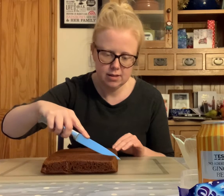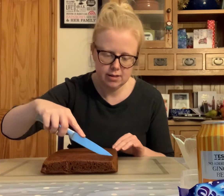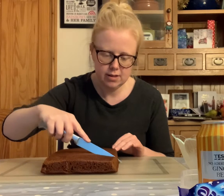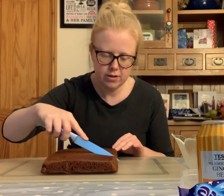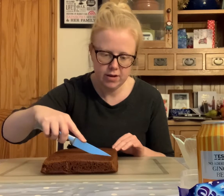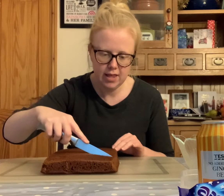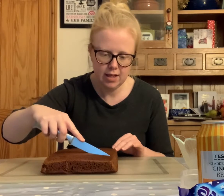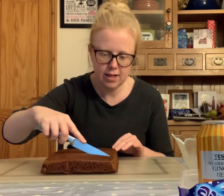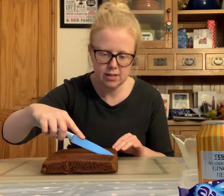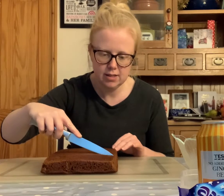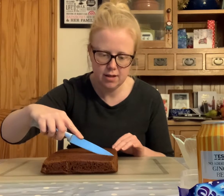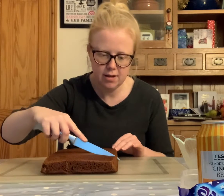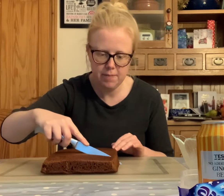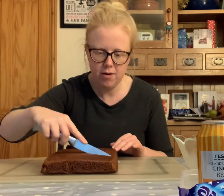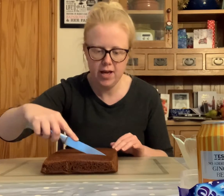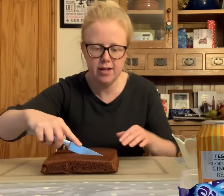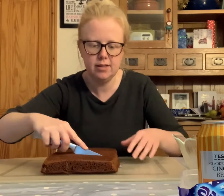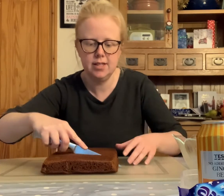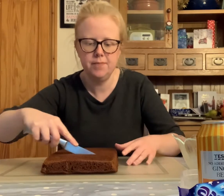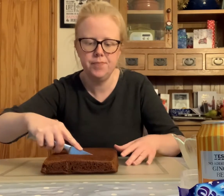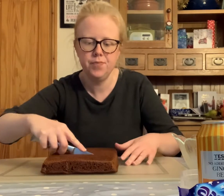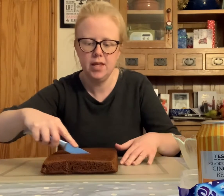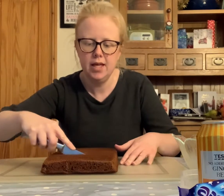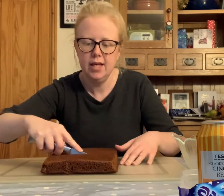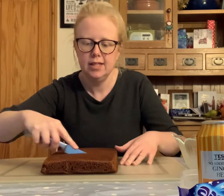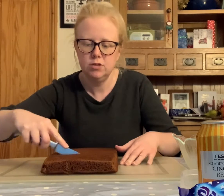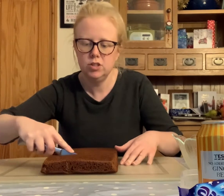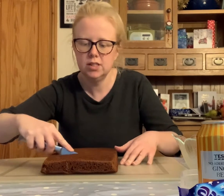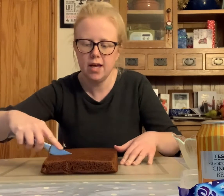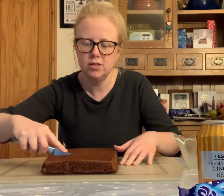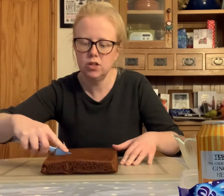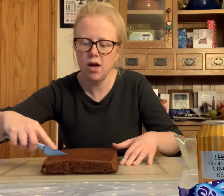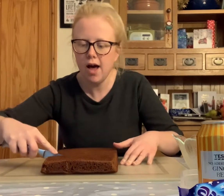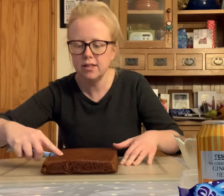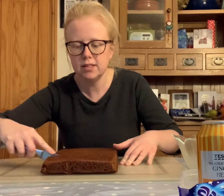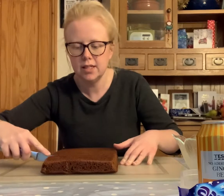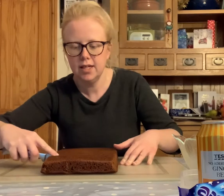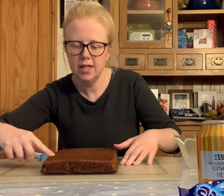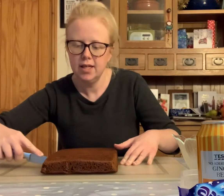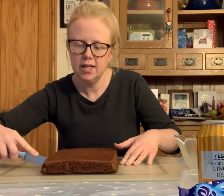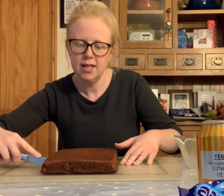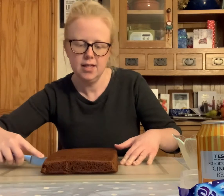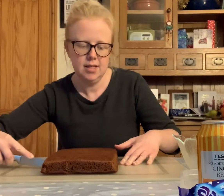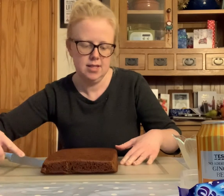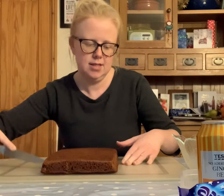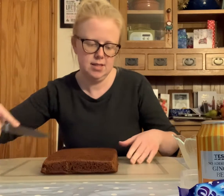So I think that's about it. So we're just going to cut